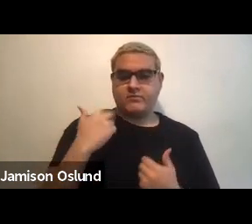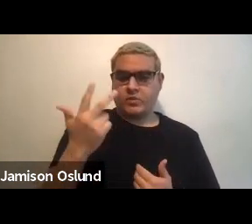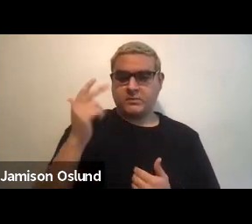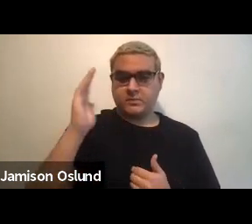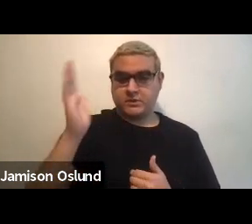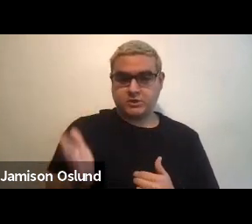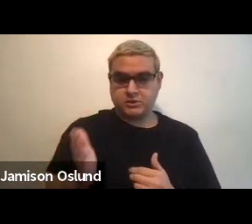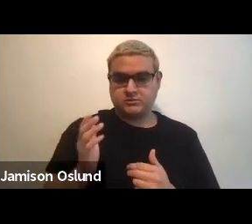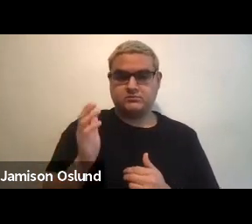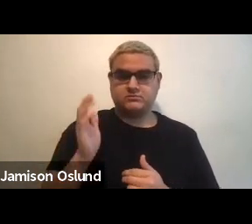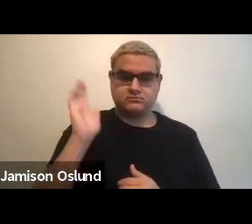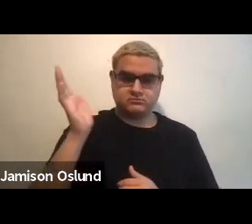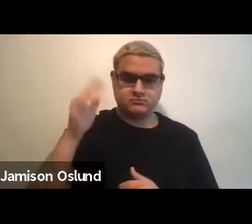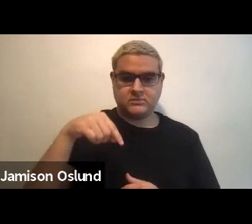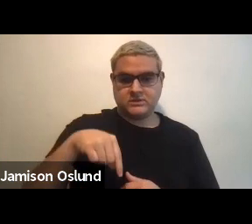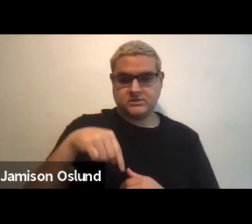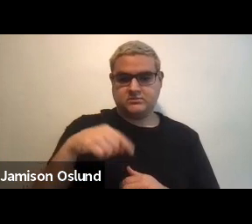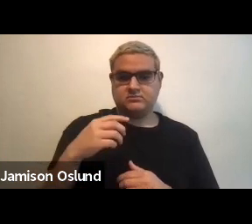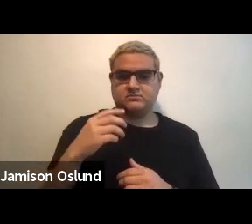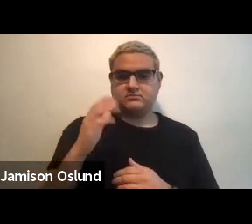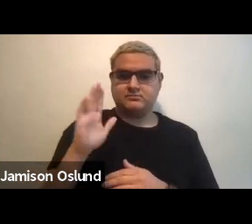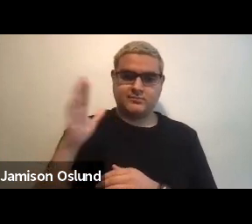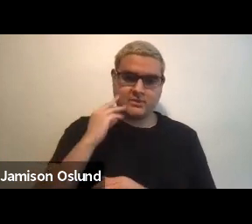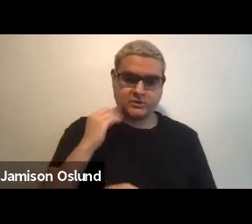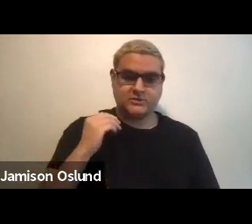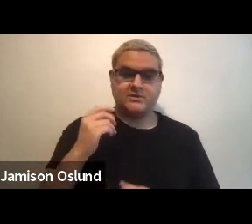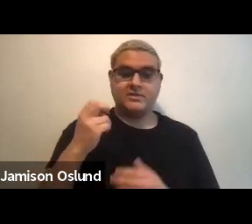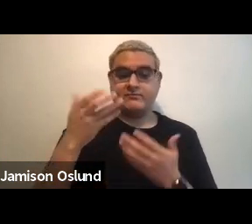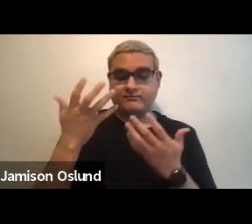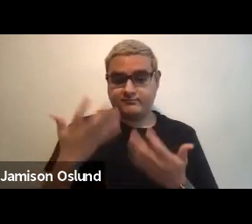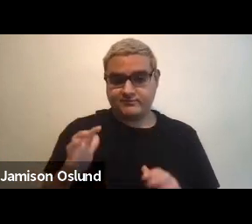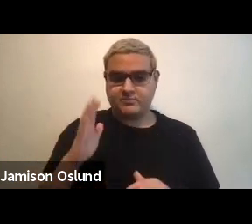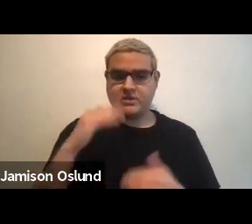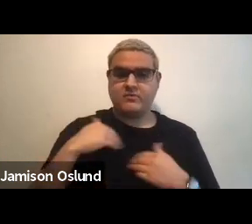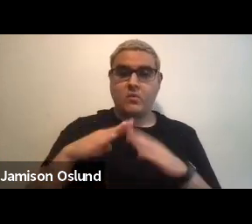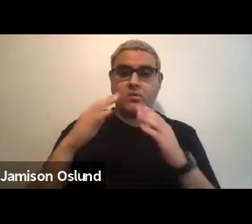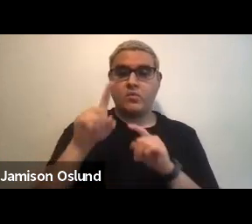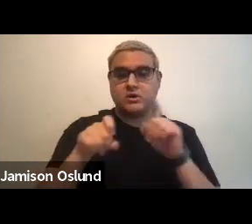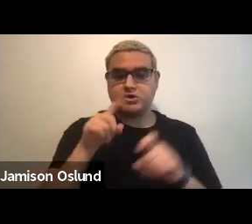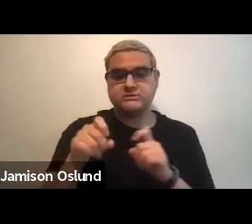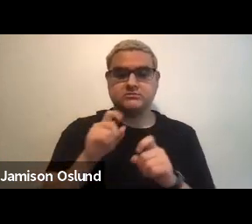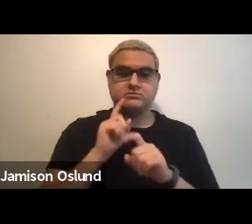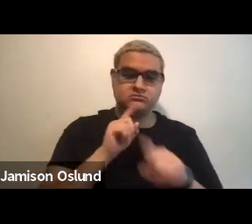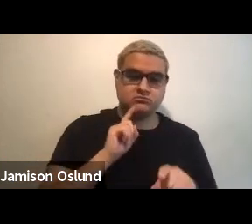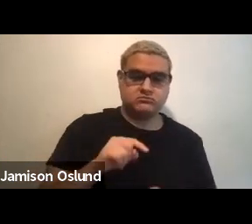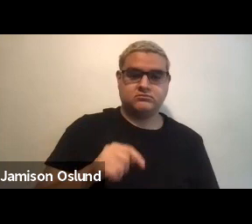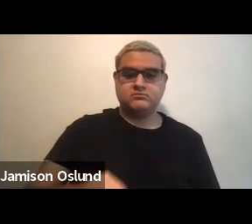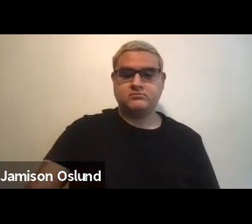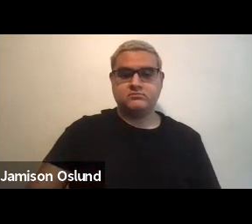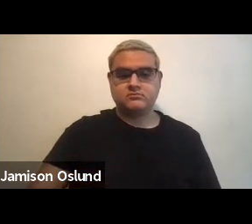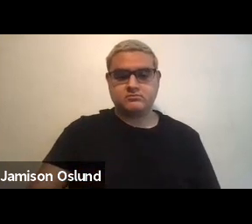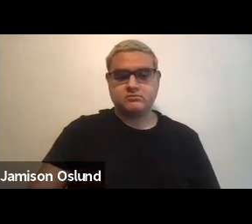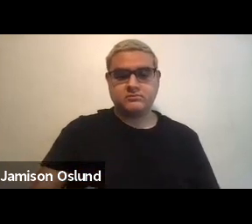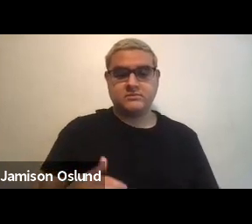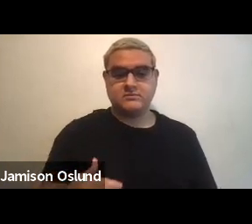contact. Then we'll have three presenters this afternoon who will talk to you about their Fulbright experience, and then we'll open it up for